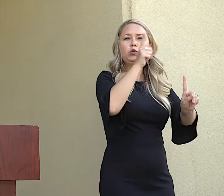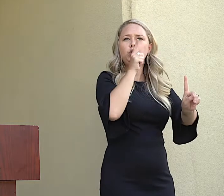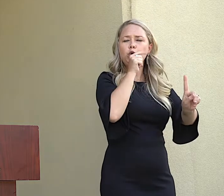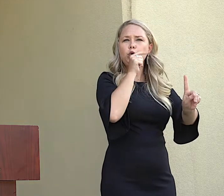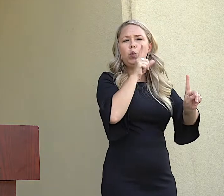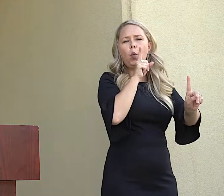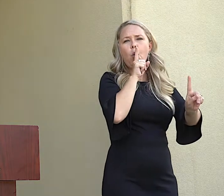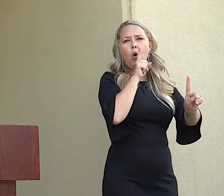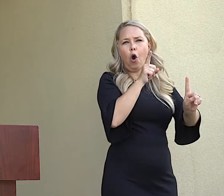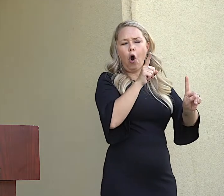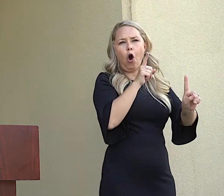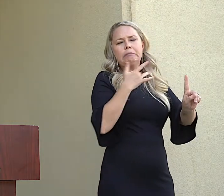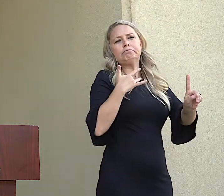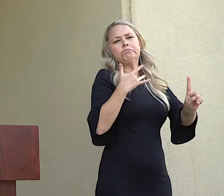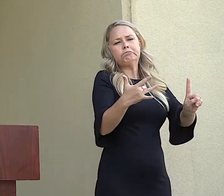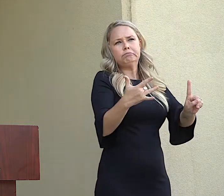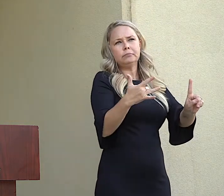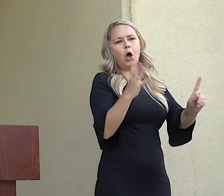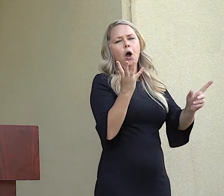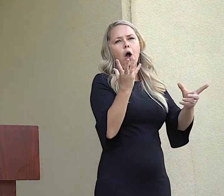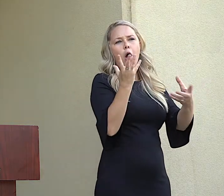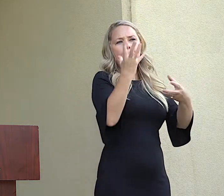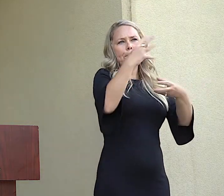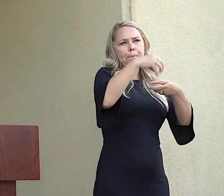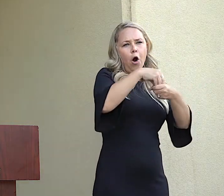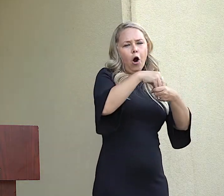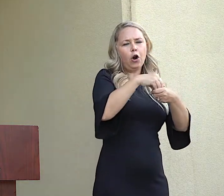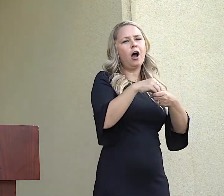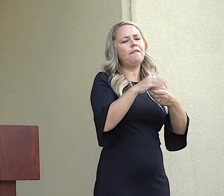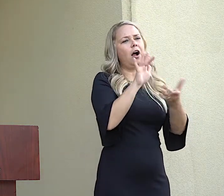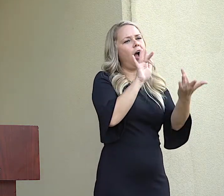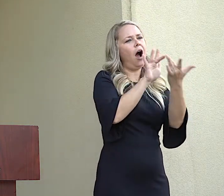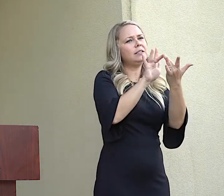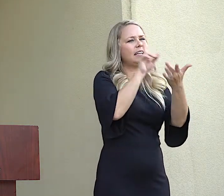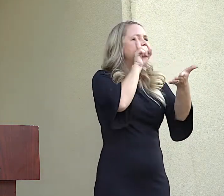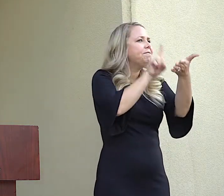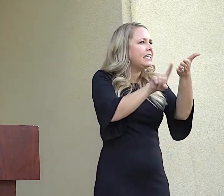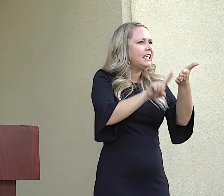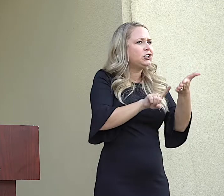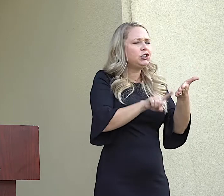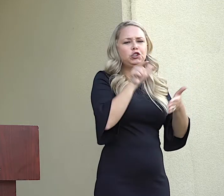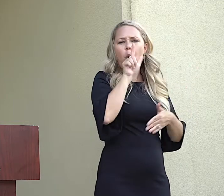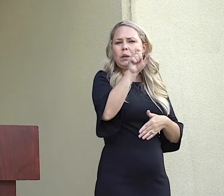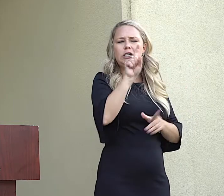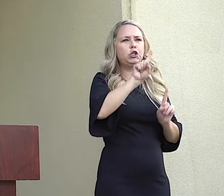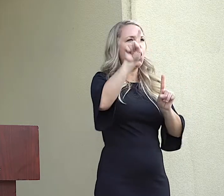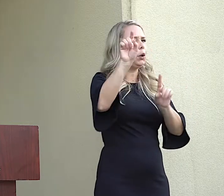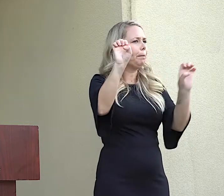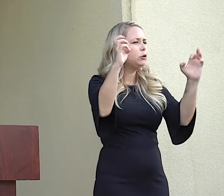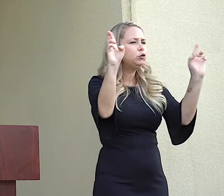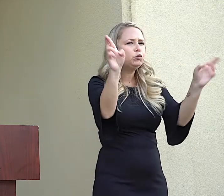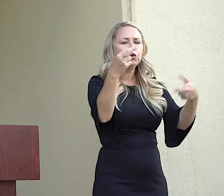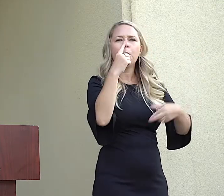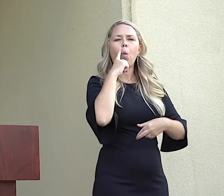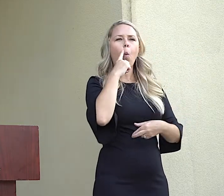are generally a part of a contact investigation and do not need to be seen by an emergency room or urgent care center.